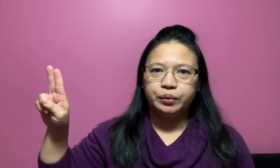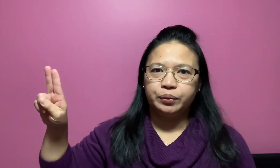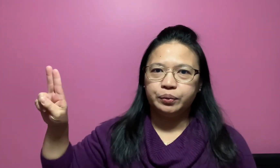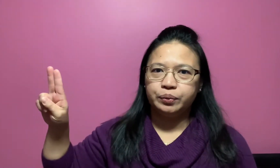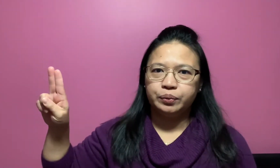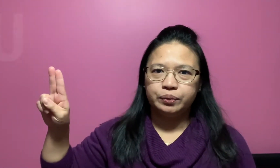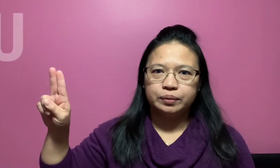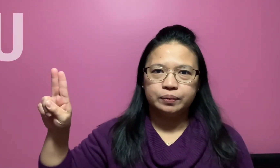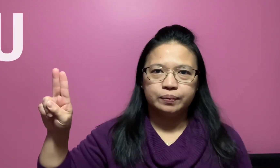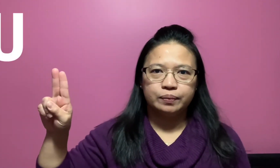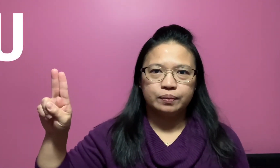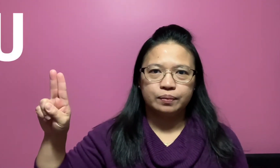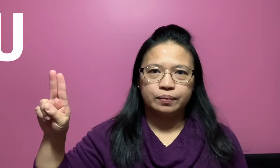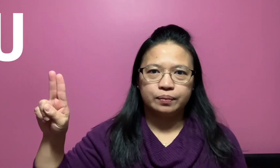U.